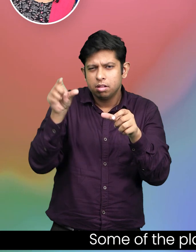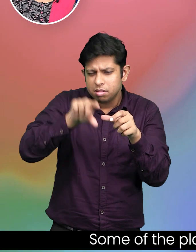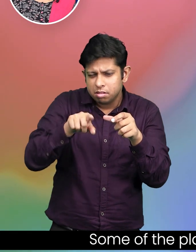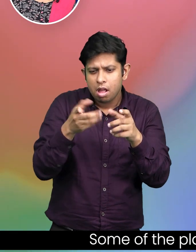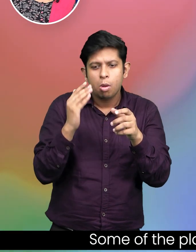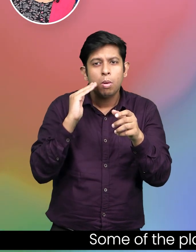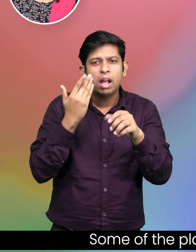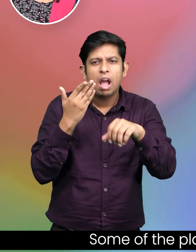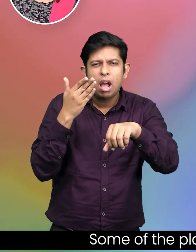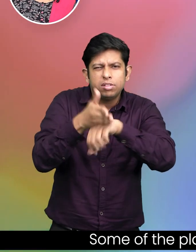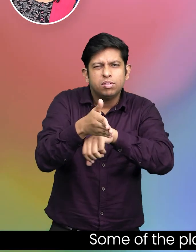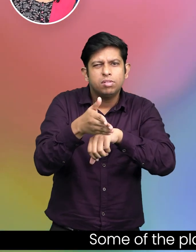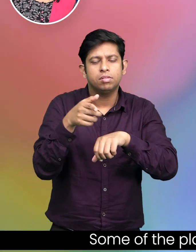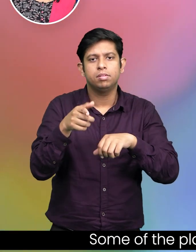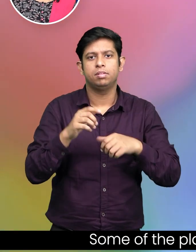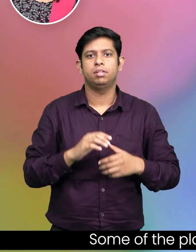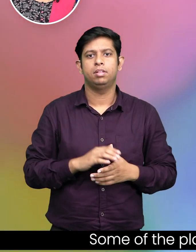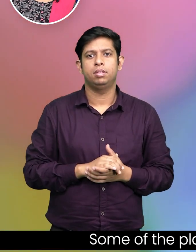when injured.